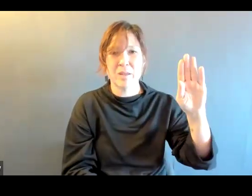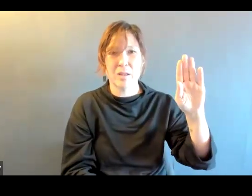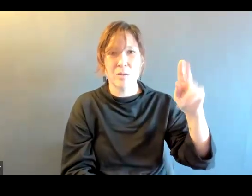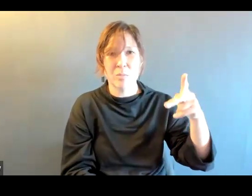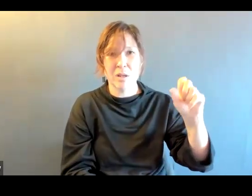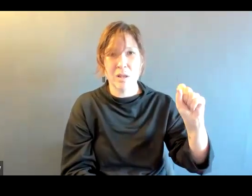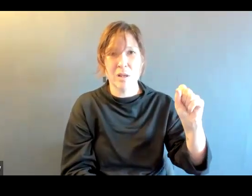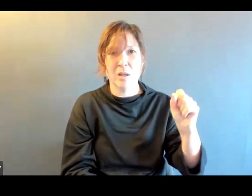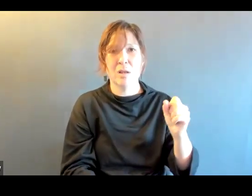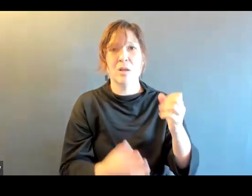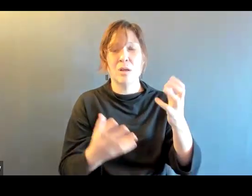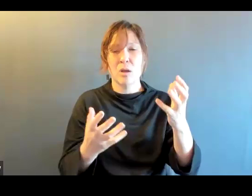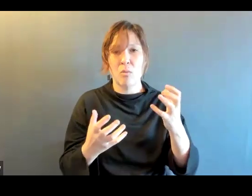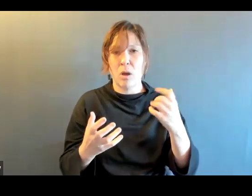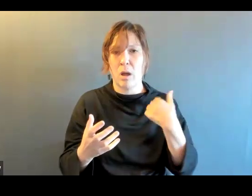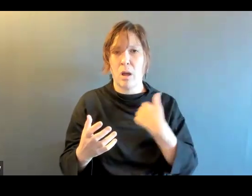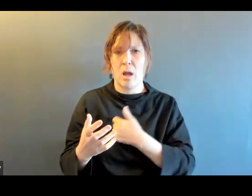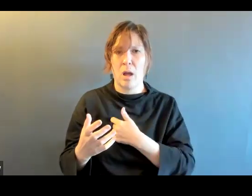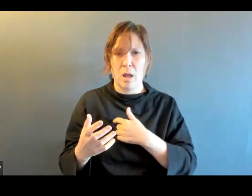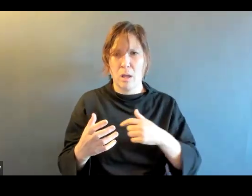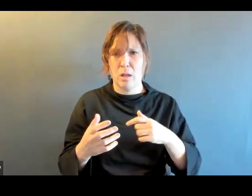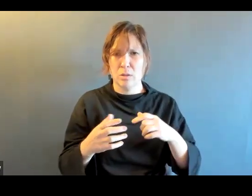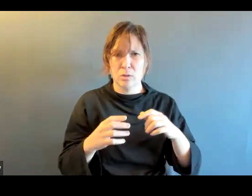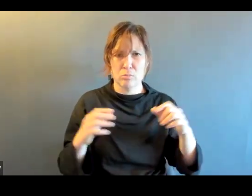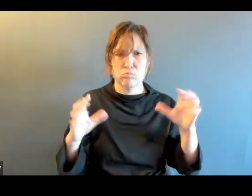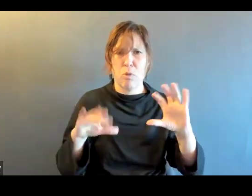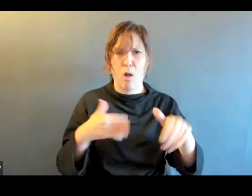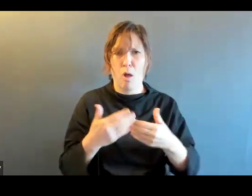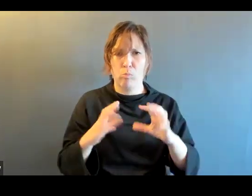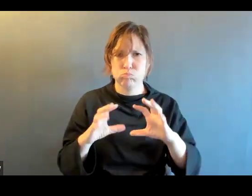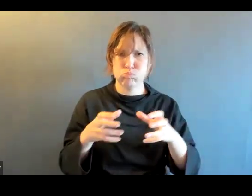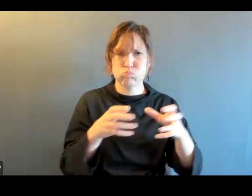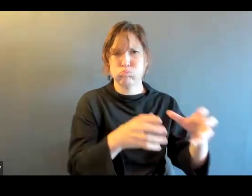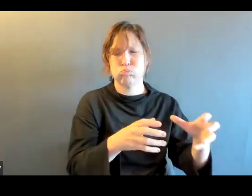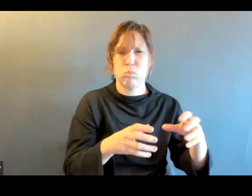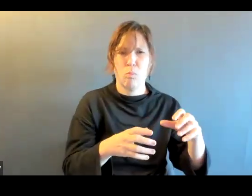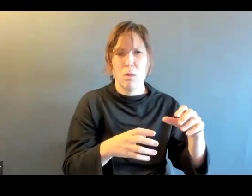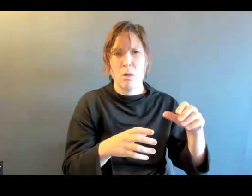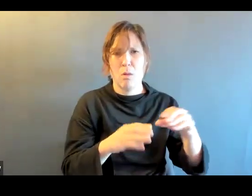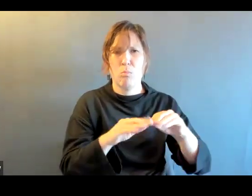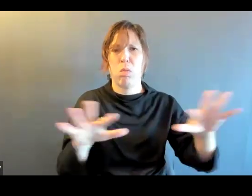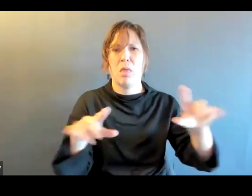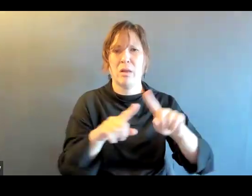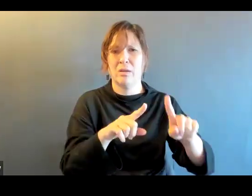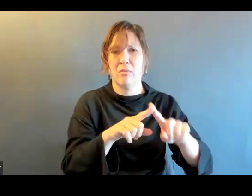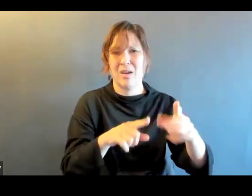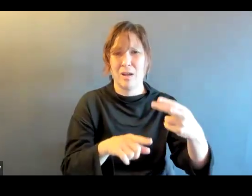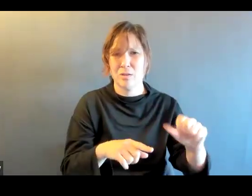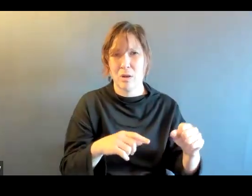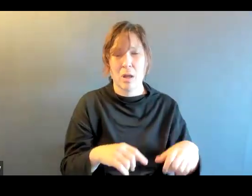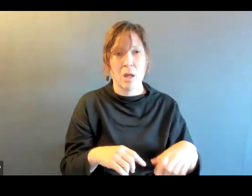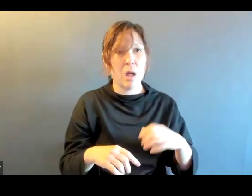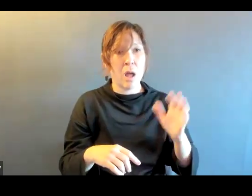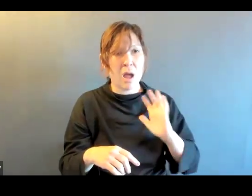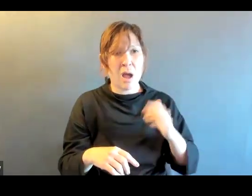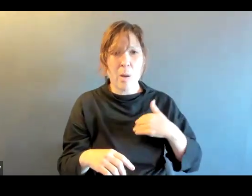small high schools. The size of ACC is one of the things I love the most about my school. As someone who is very quiet and sometimes shy, it was